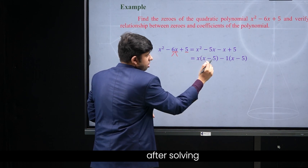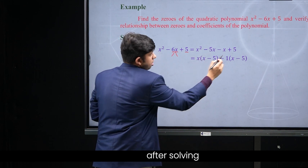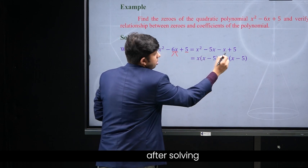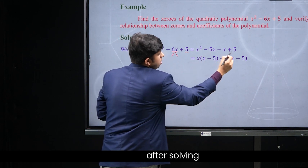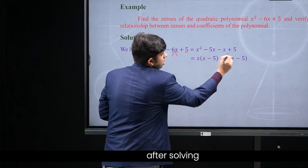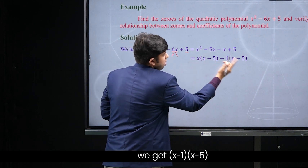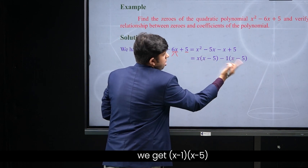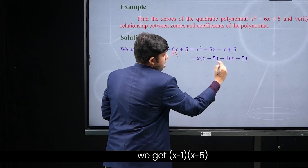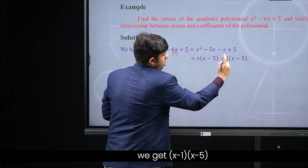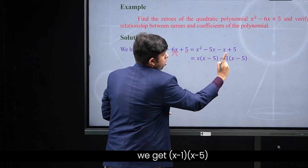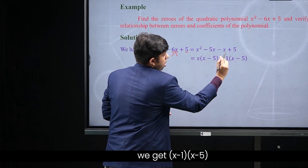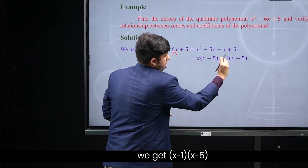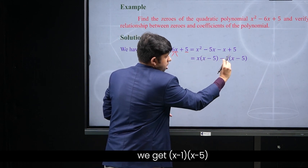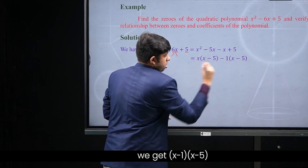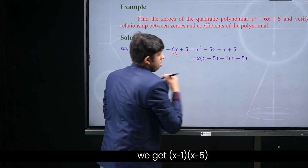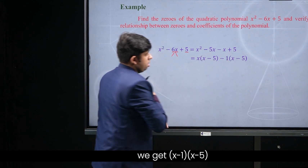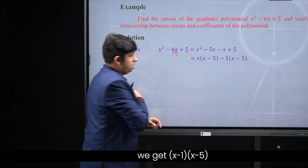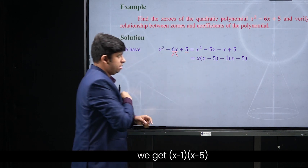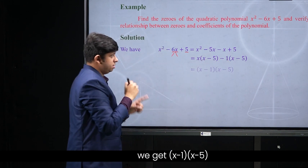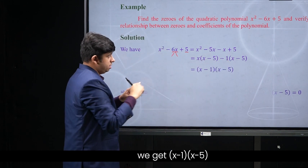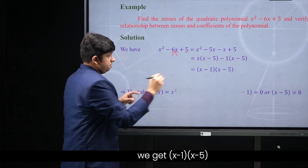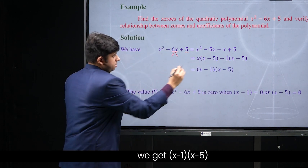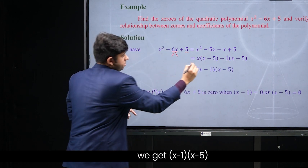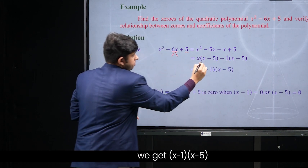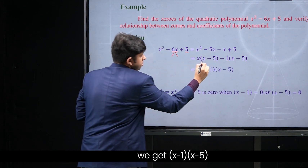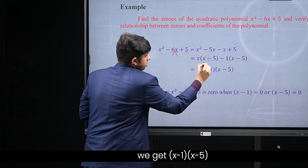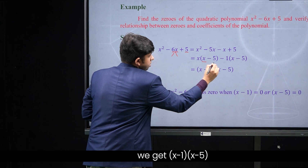after solving we get x minus 1 into x minus 5.